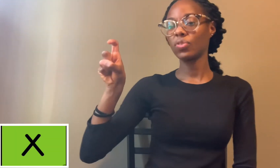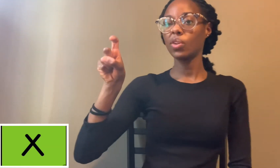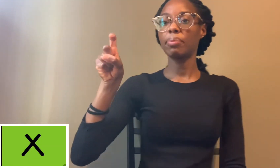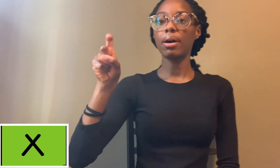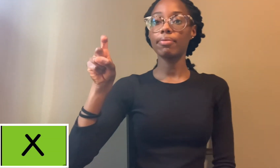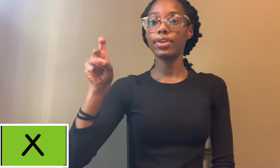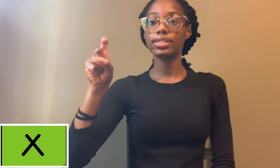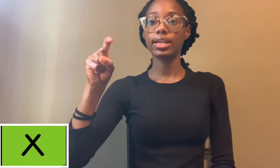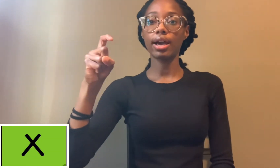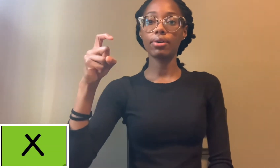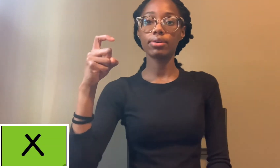Palm facing out.